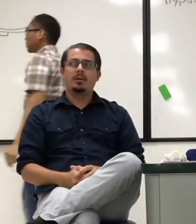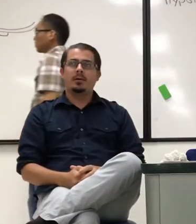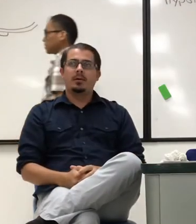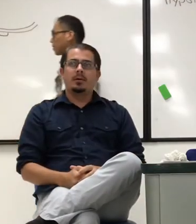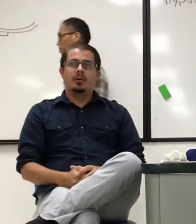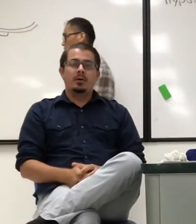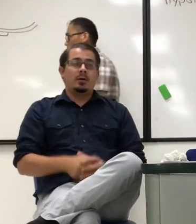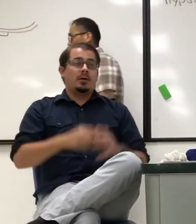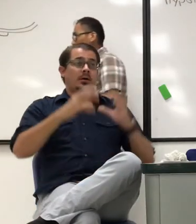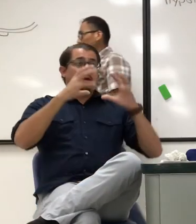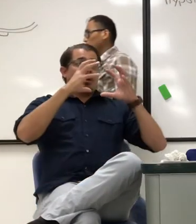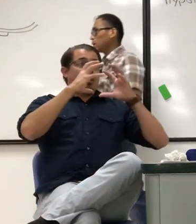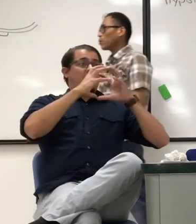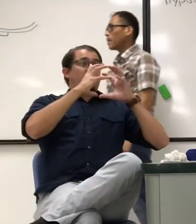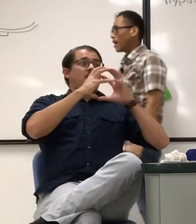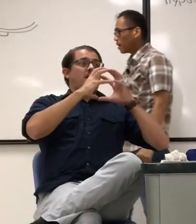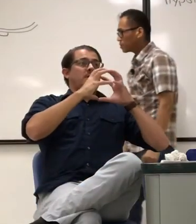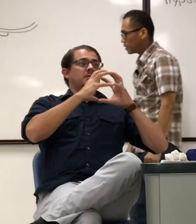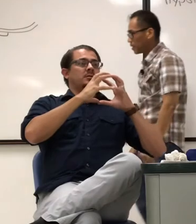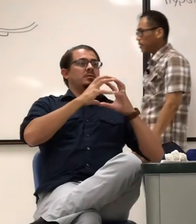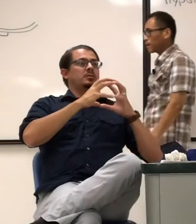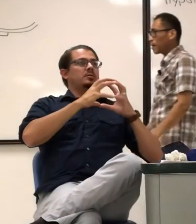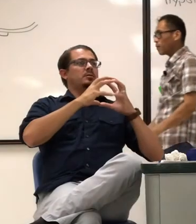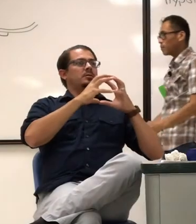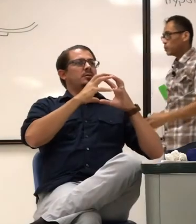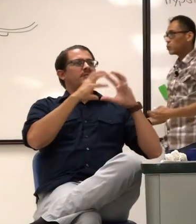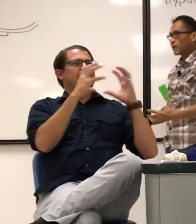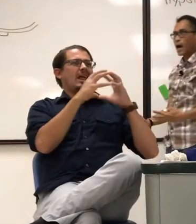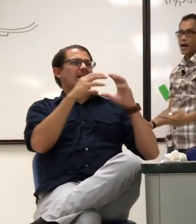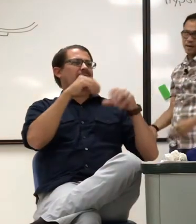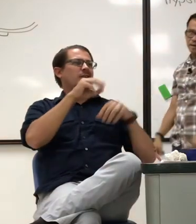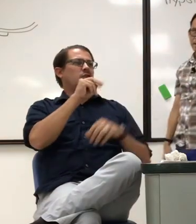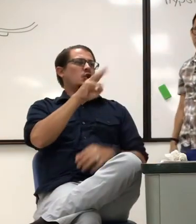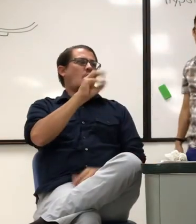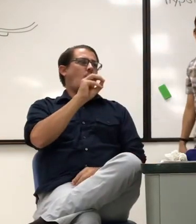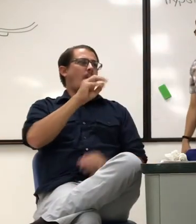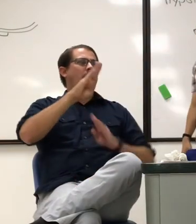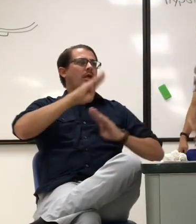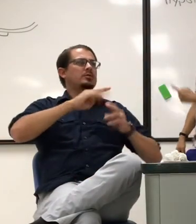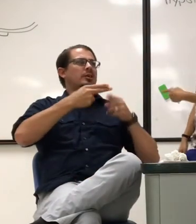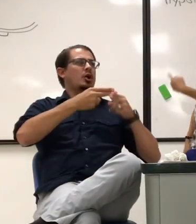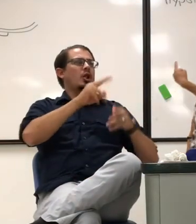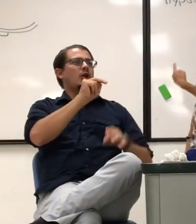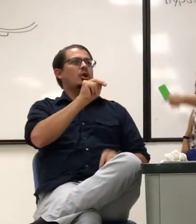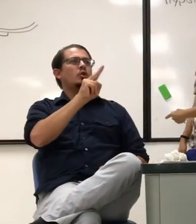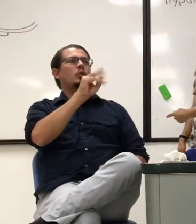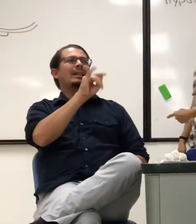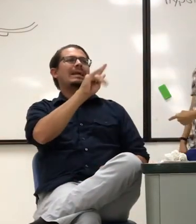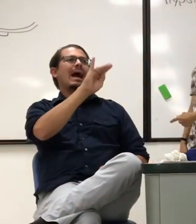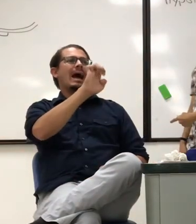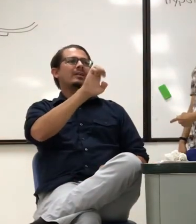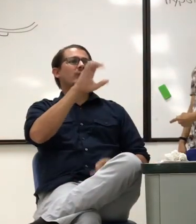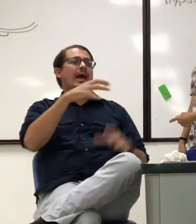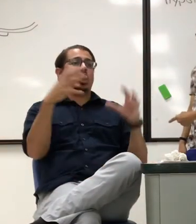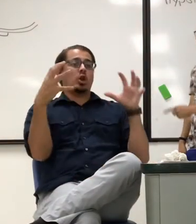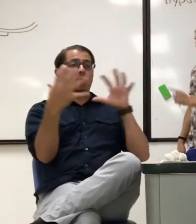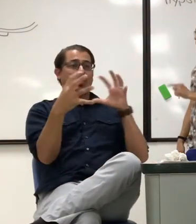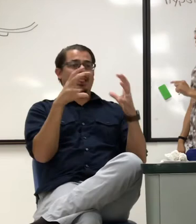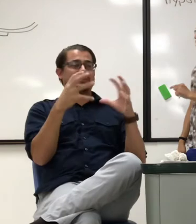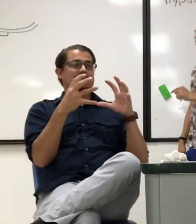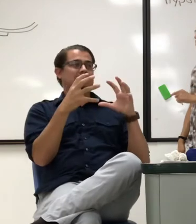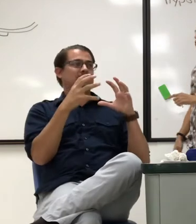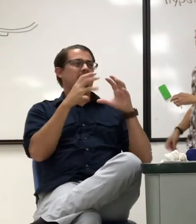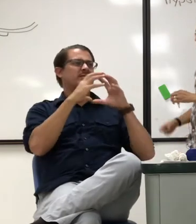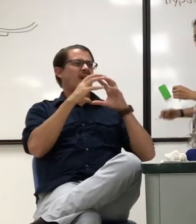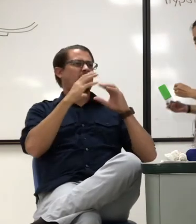A cluster of cells in neurobiology, they call them nuclei. So this nucleus of cells,